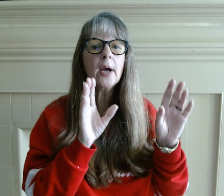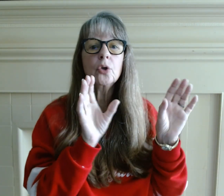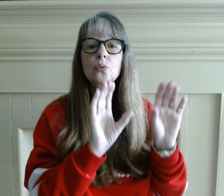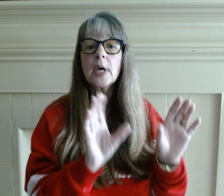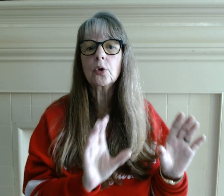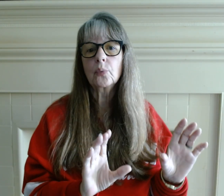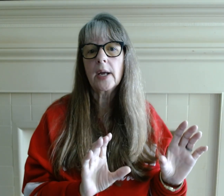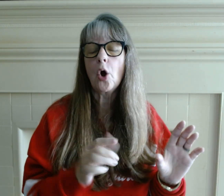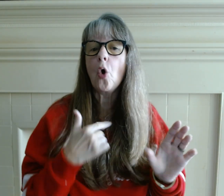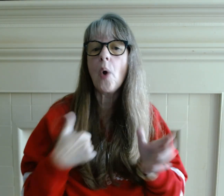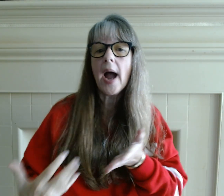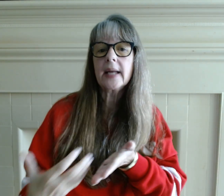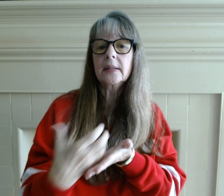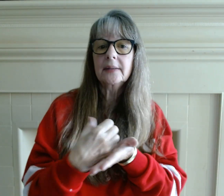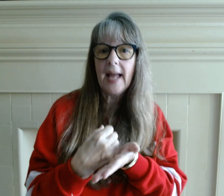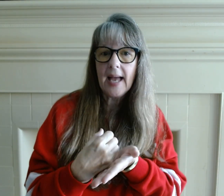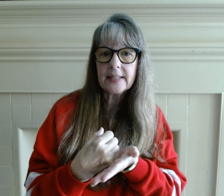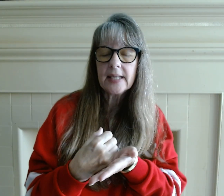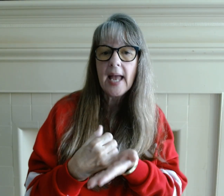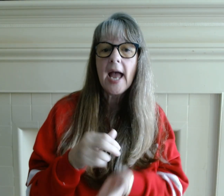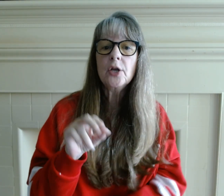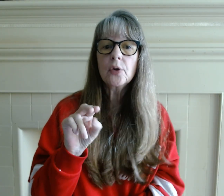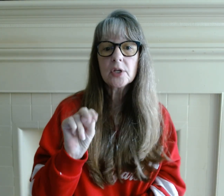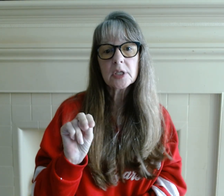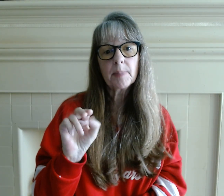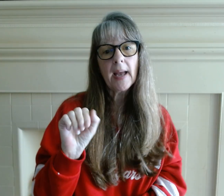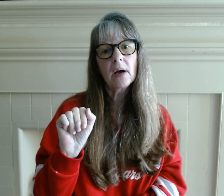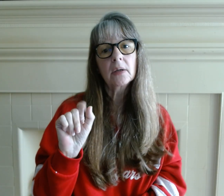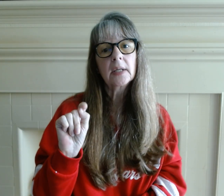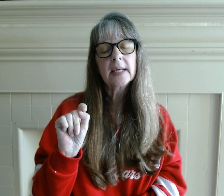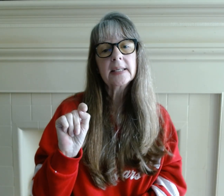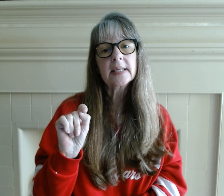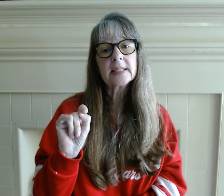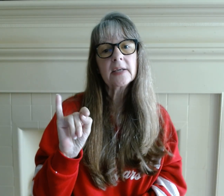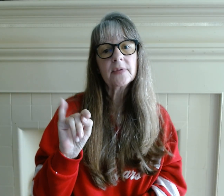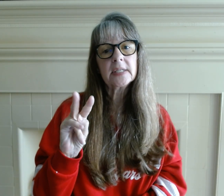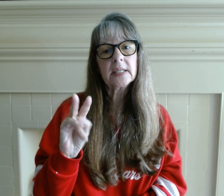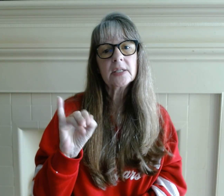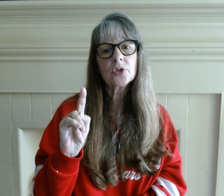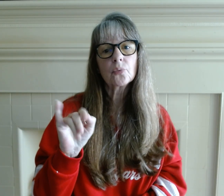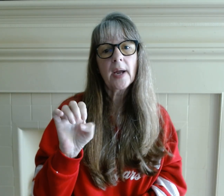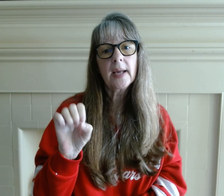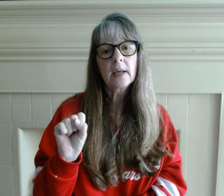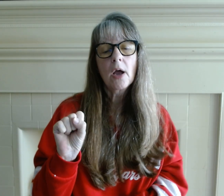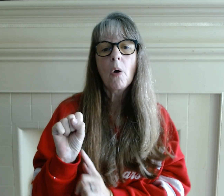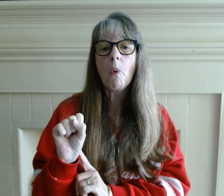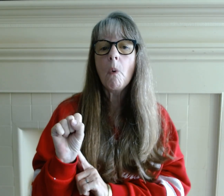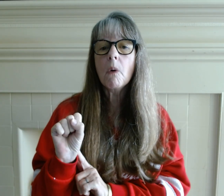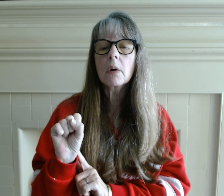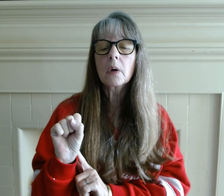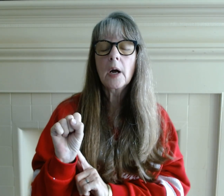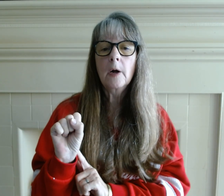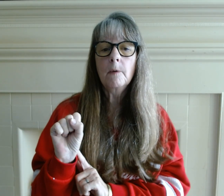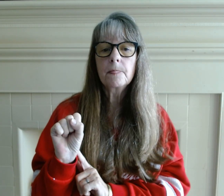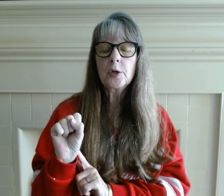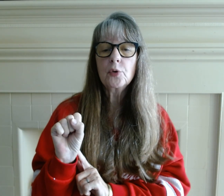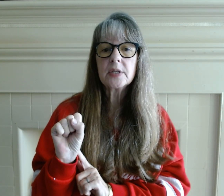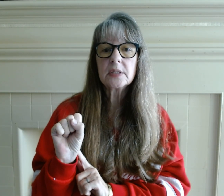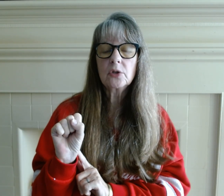you decorate? Oh, I collect. And you could spell nativities, right? Or you